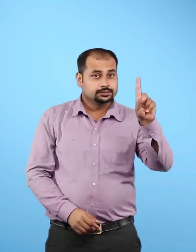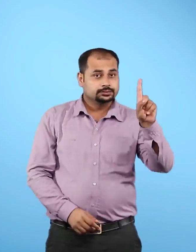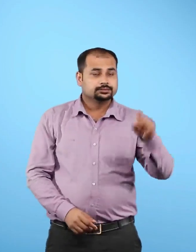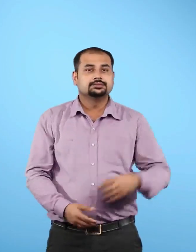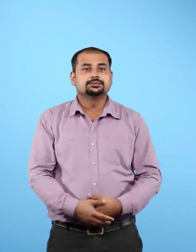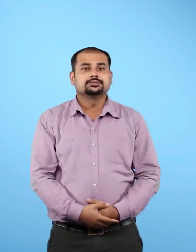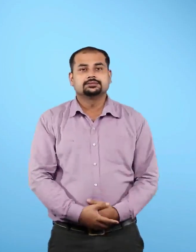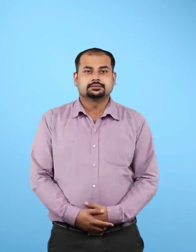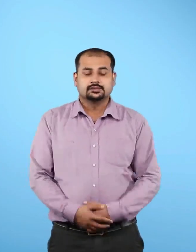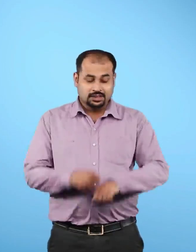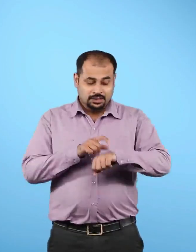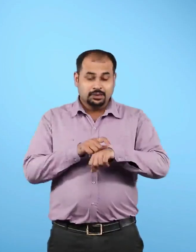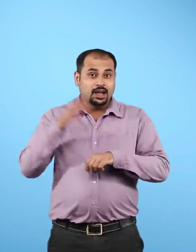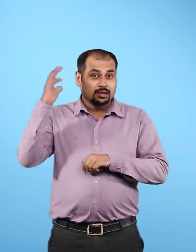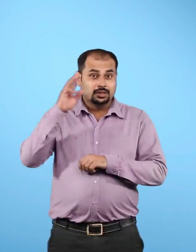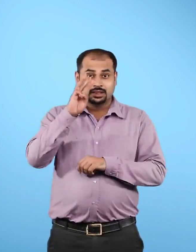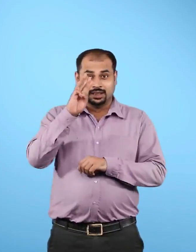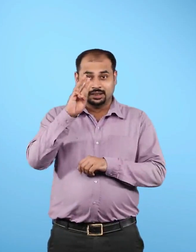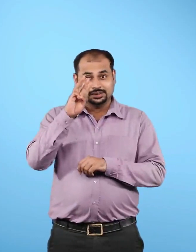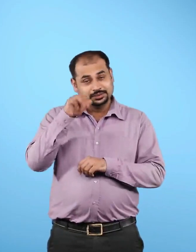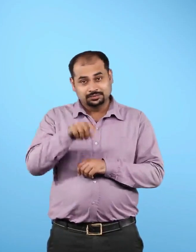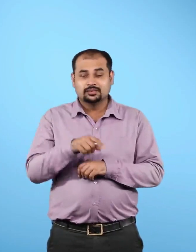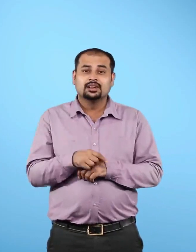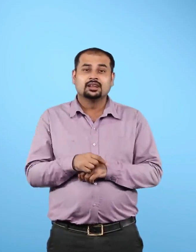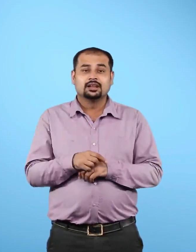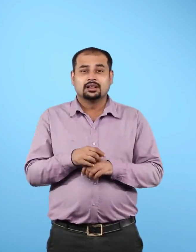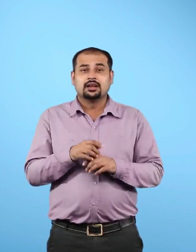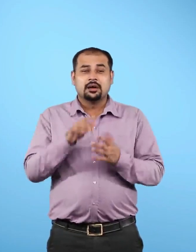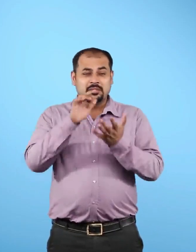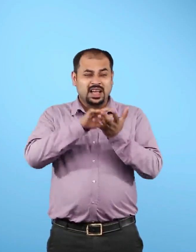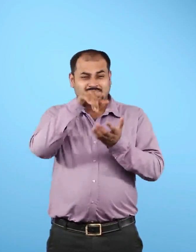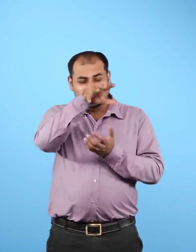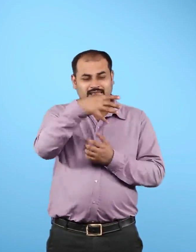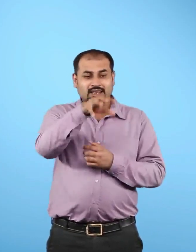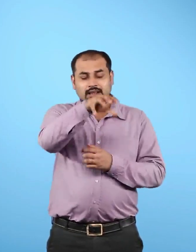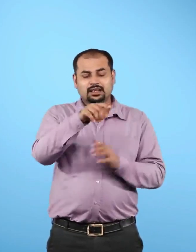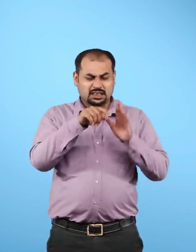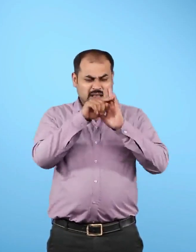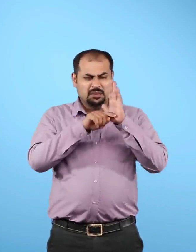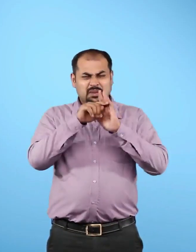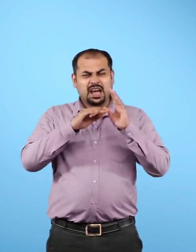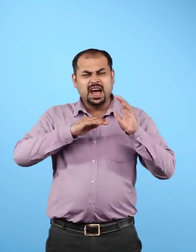1. Which place had the highest temperature at 3 p.m.?